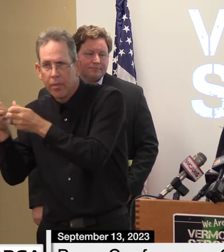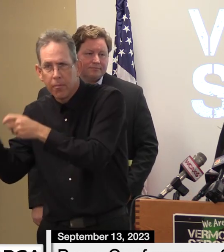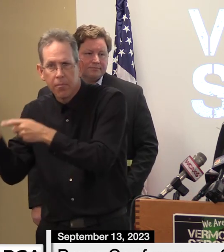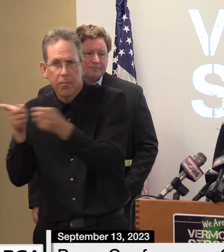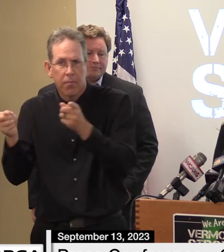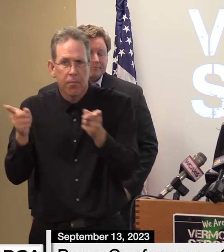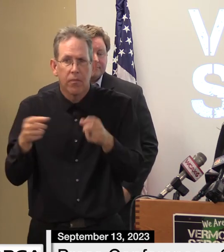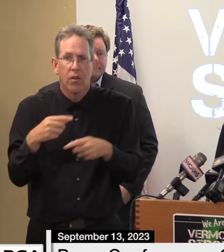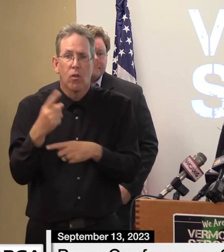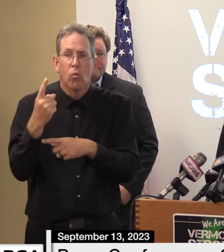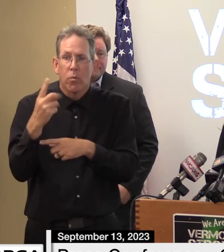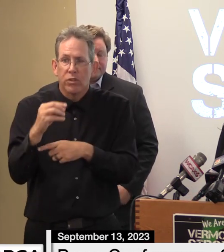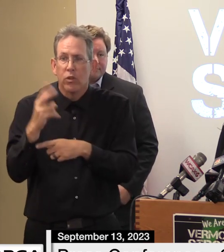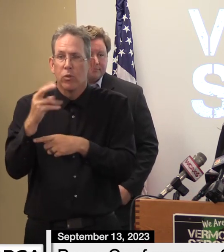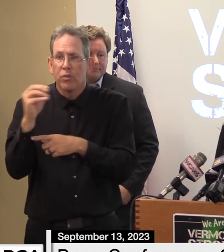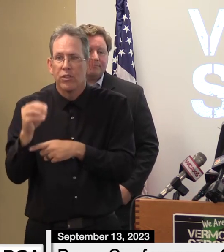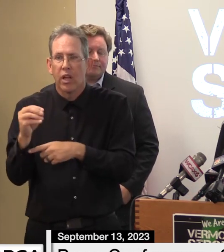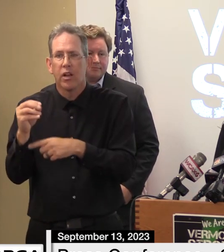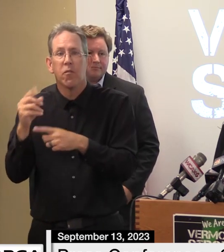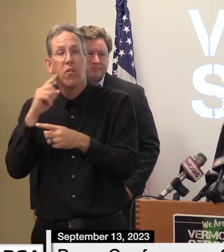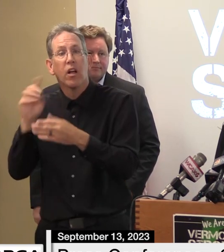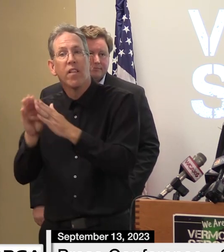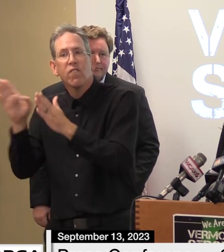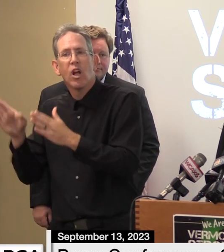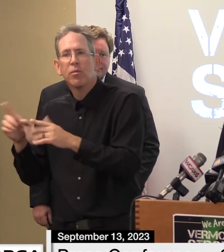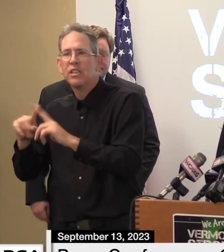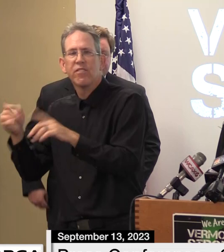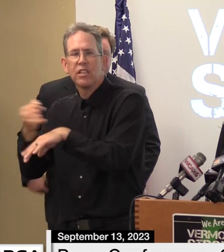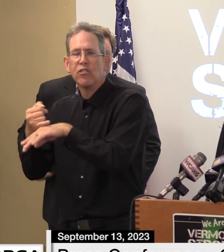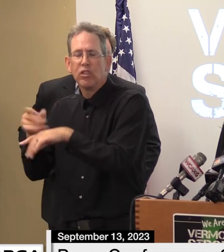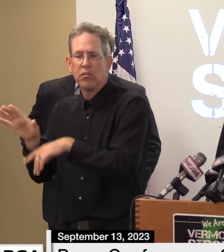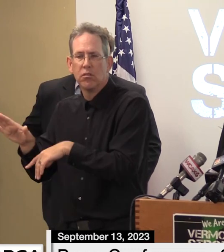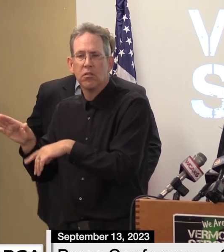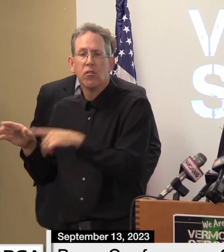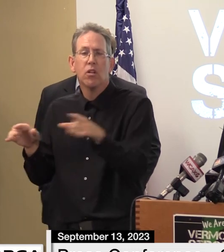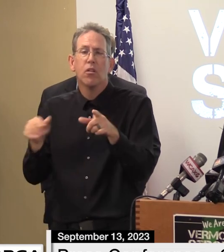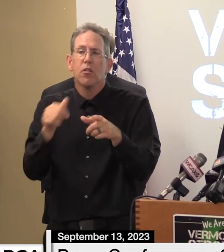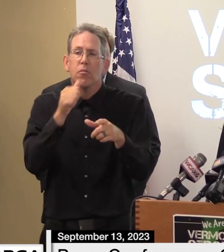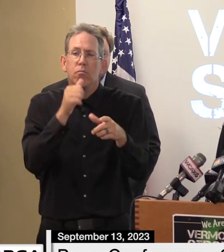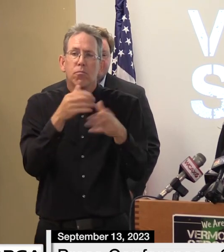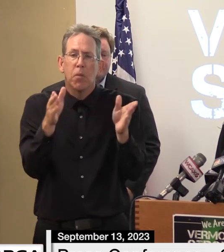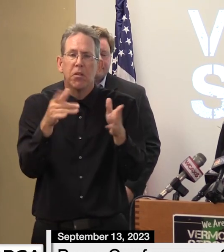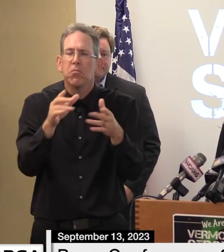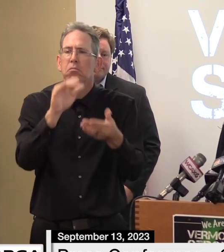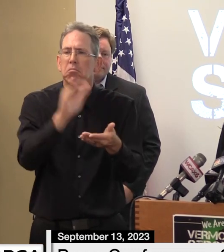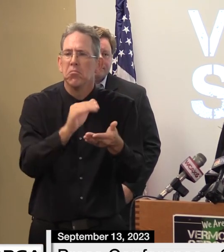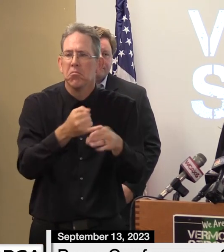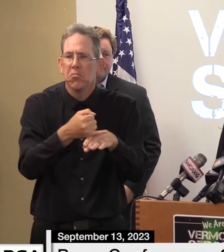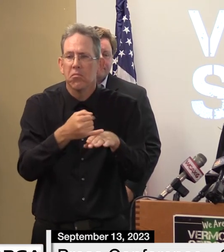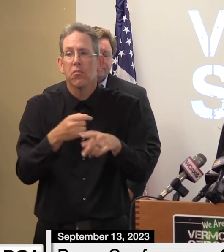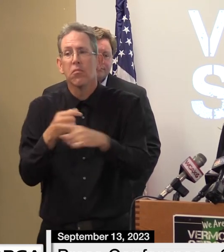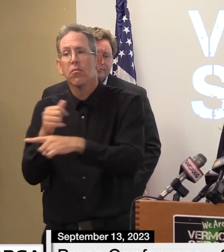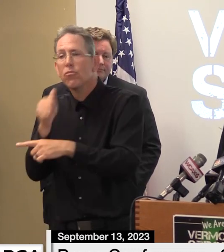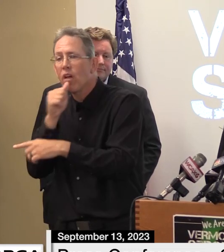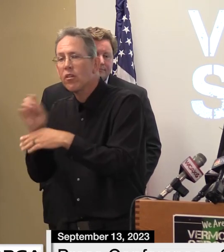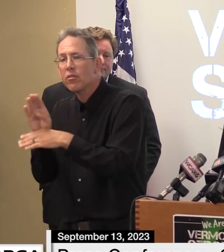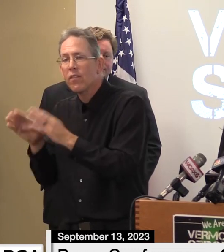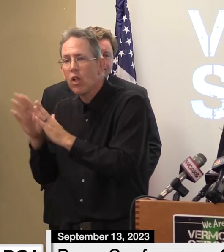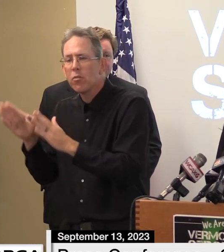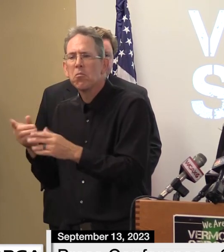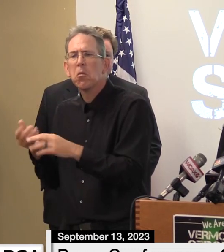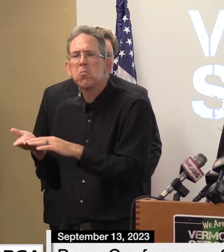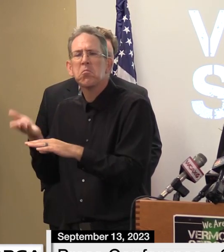not necessarily what developers are getting. I would still anticipate that loans to developers would be